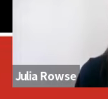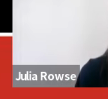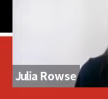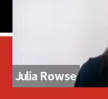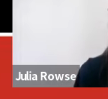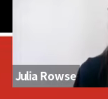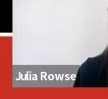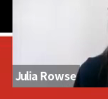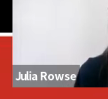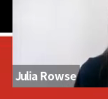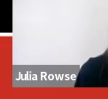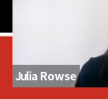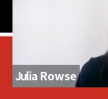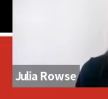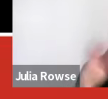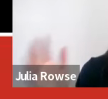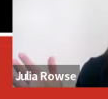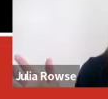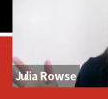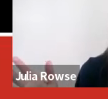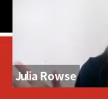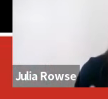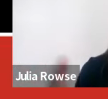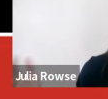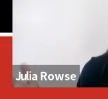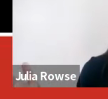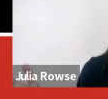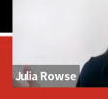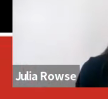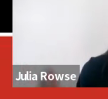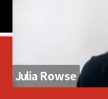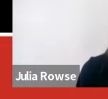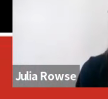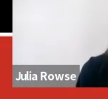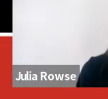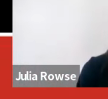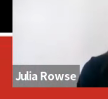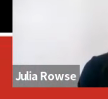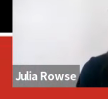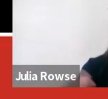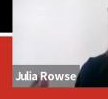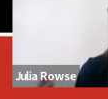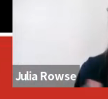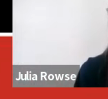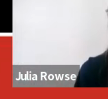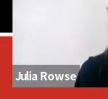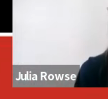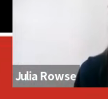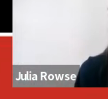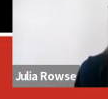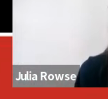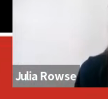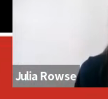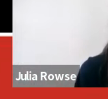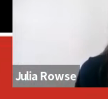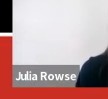I only wanted to add that the eligibility can change. We recently updated it, so it is an ongoing process as we learn